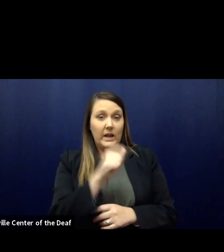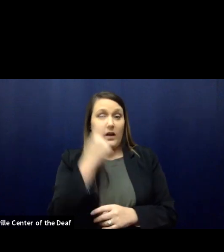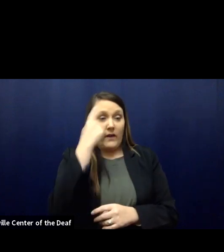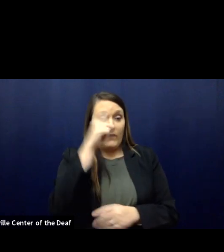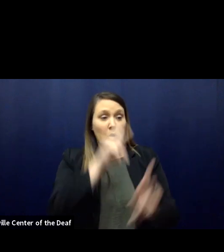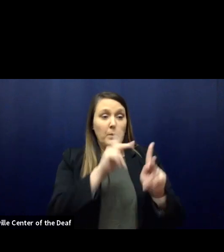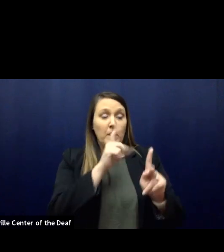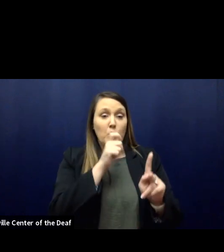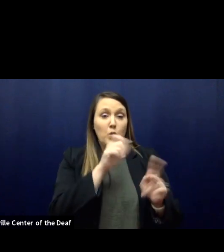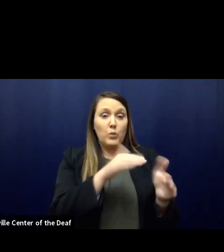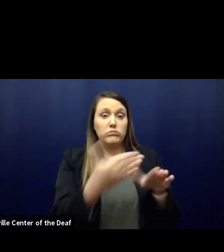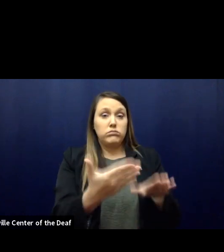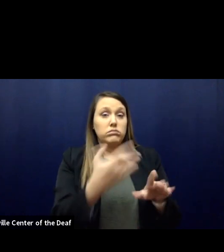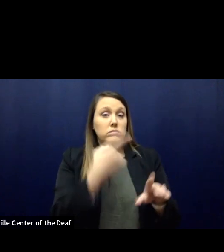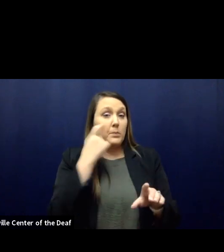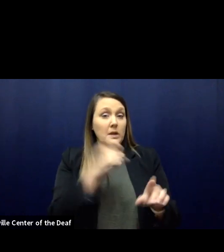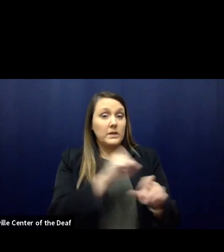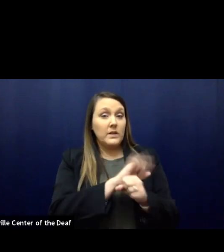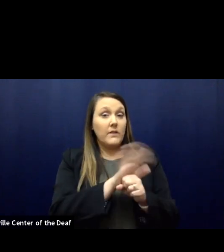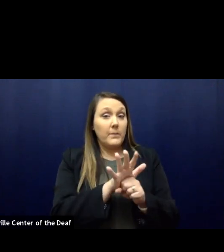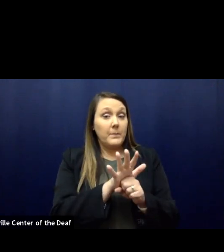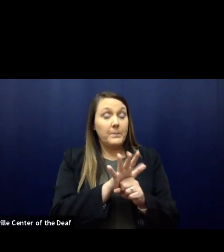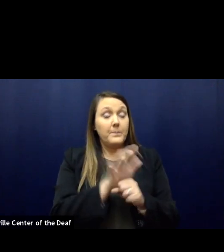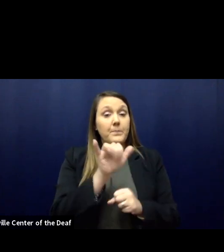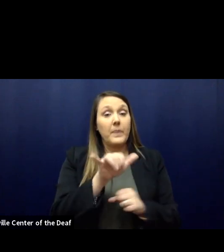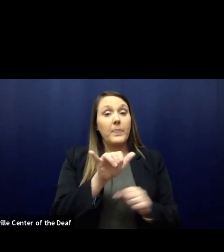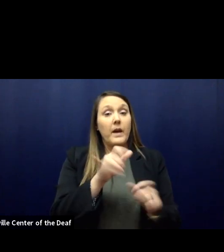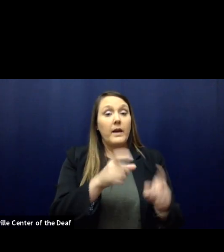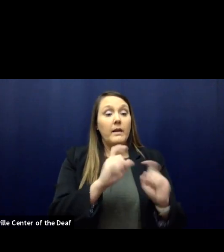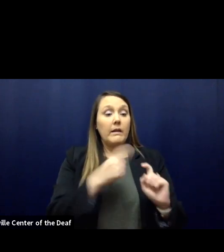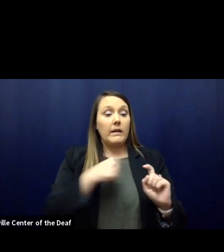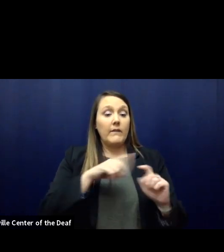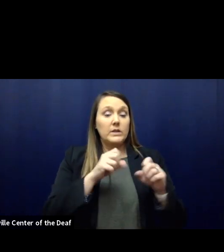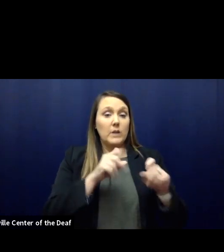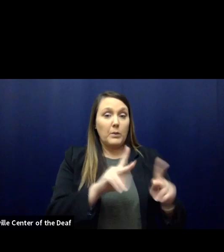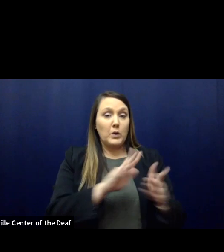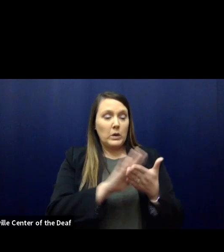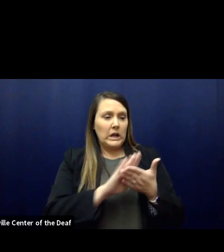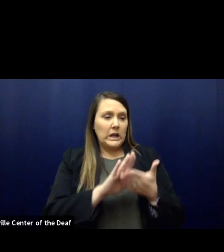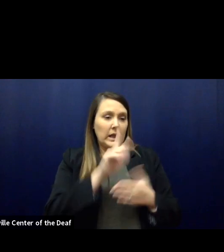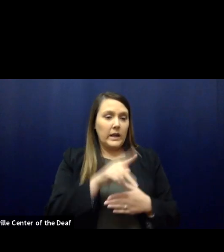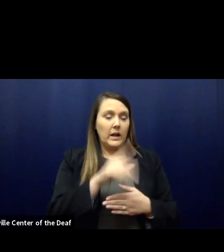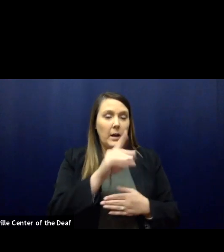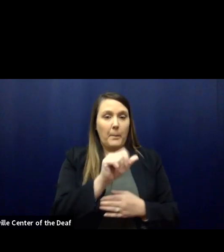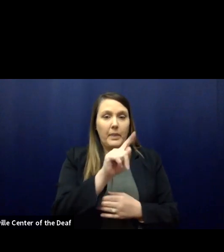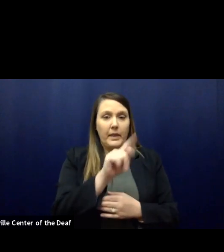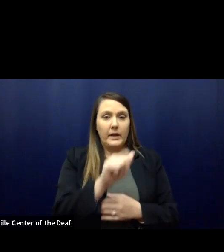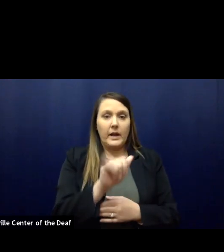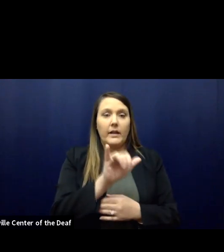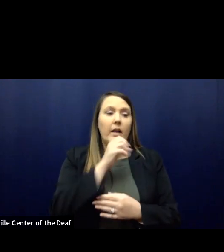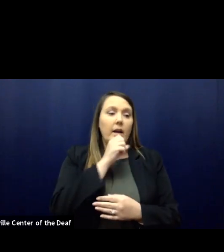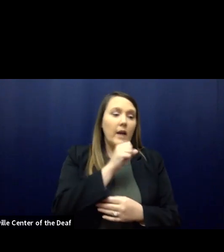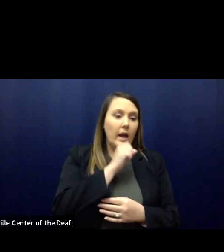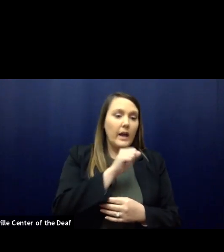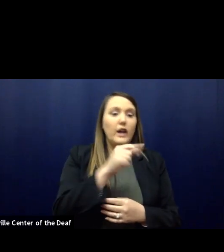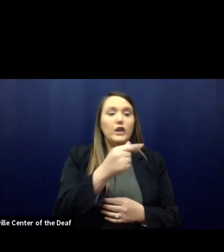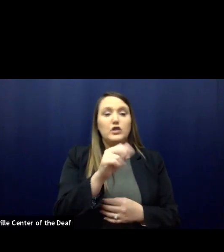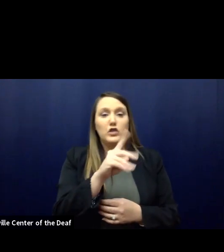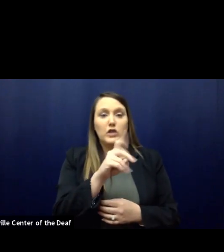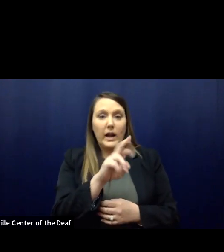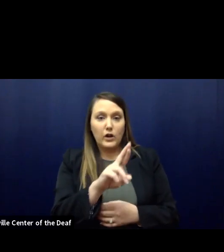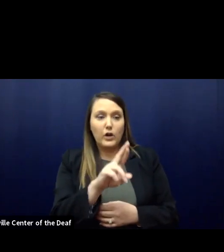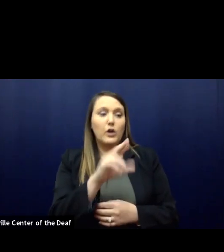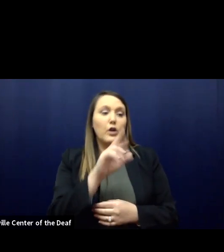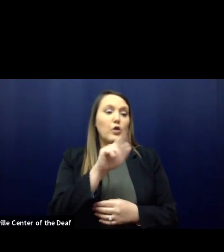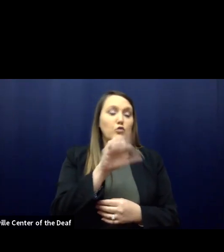to COVID-19. This has provided us opportunity to clean up demographic data such as age, gender, and race and ethnicity,